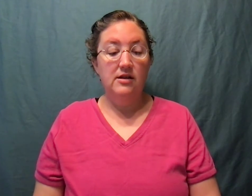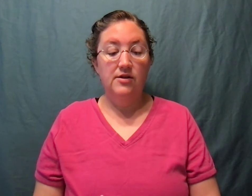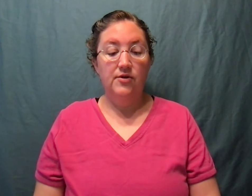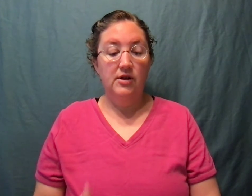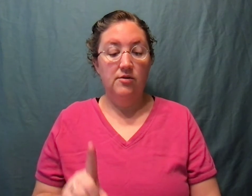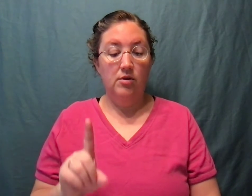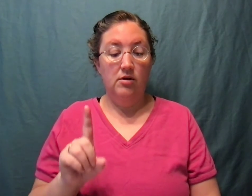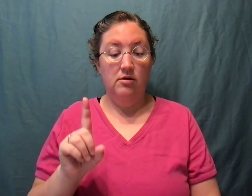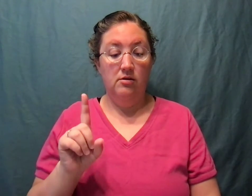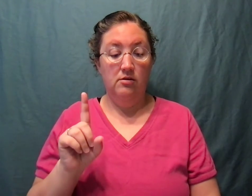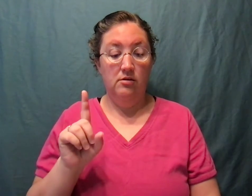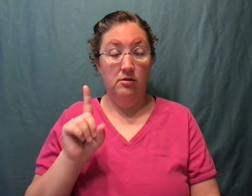for this one.